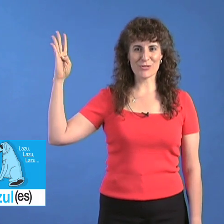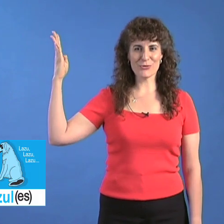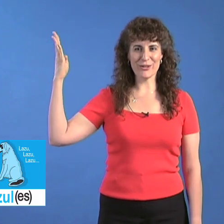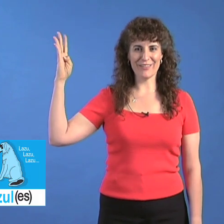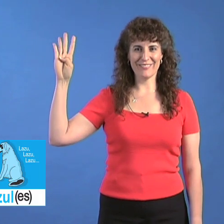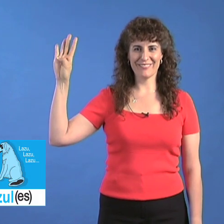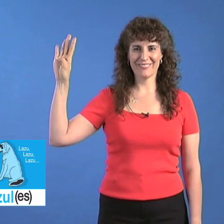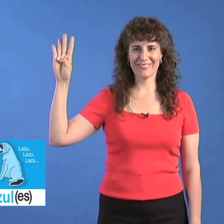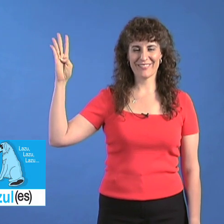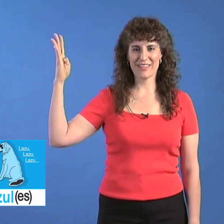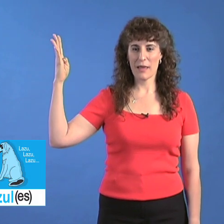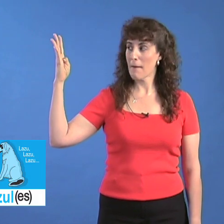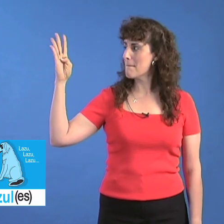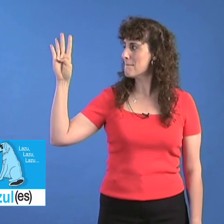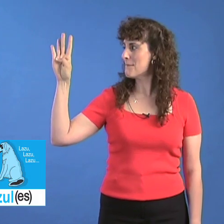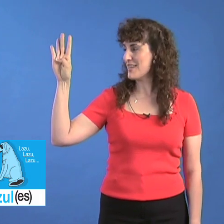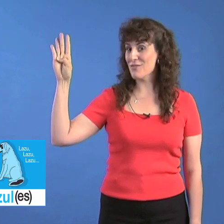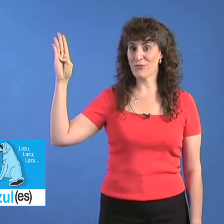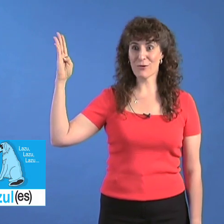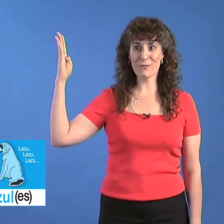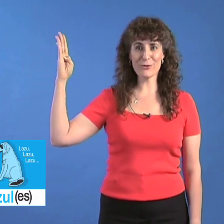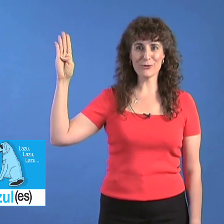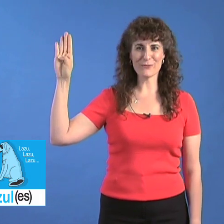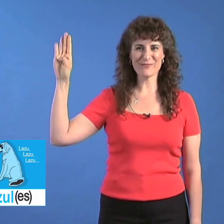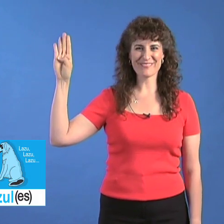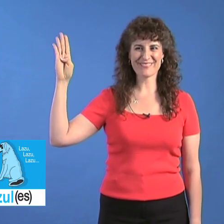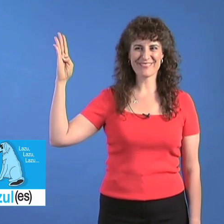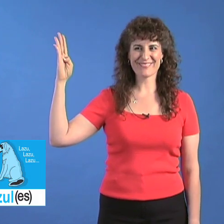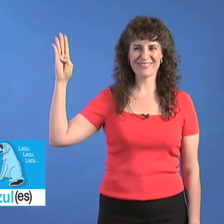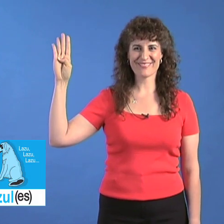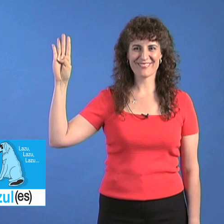Azul, B for blue.